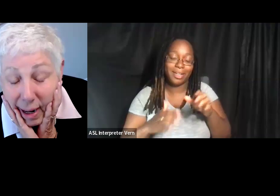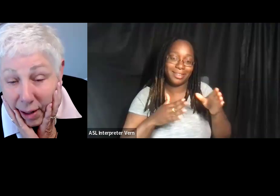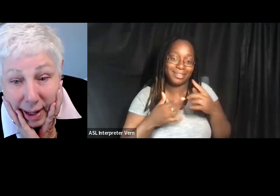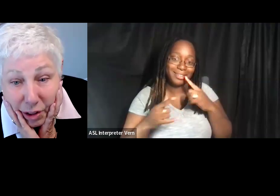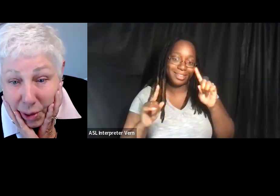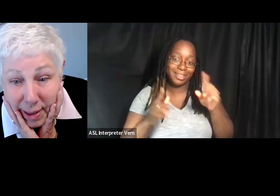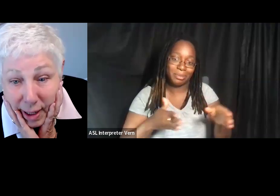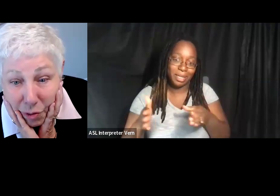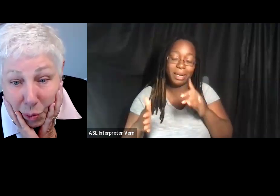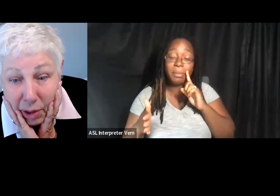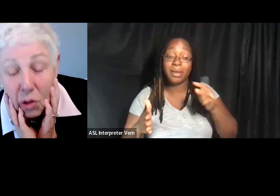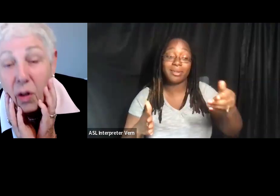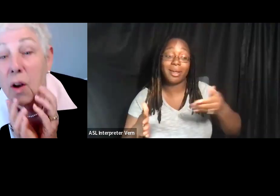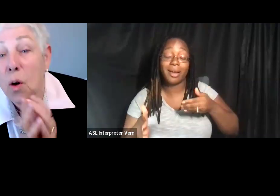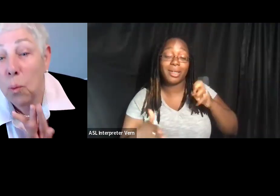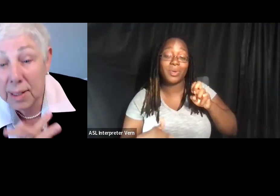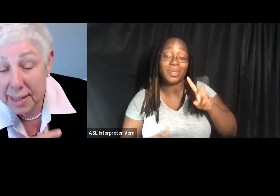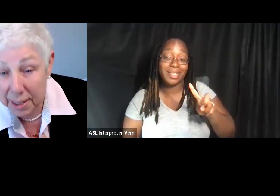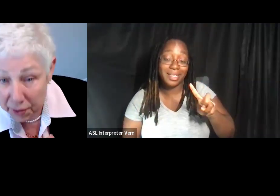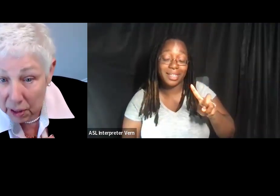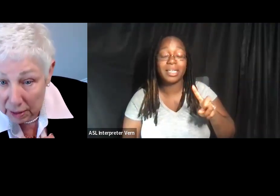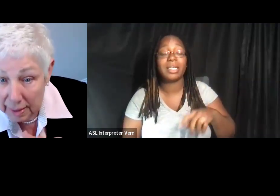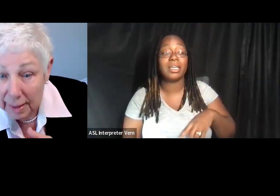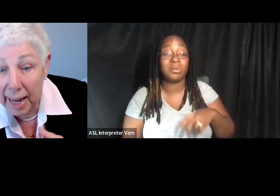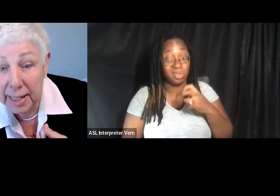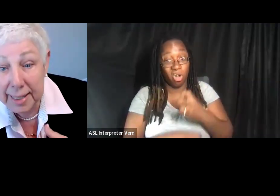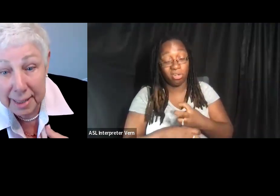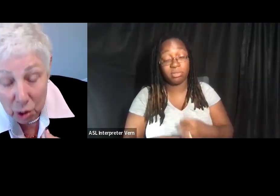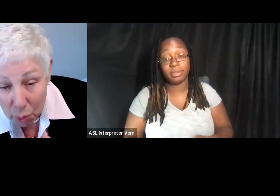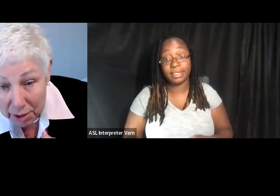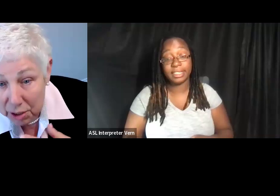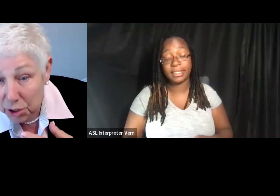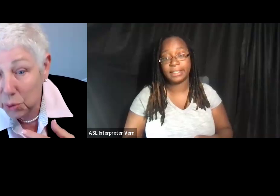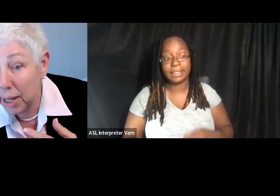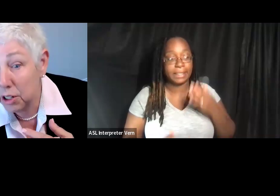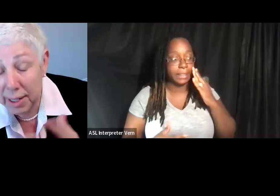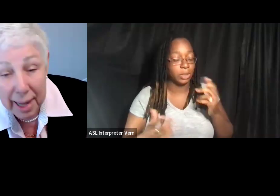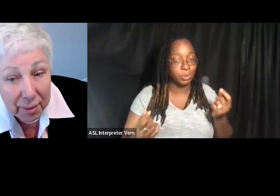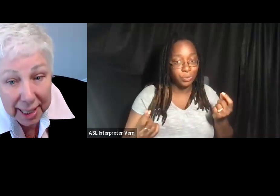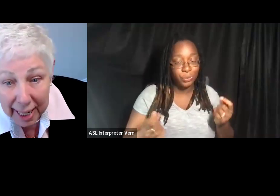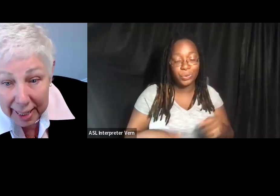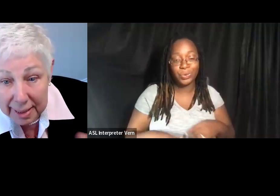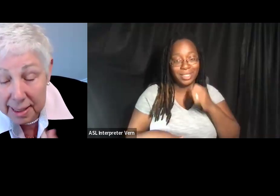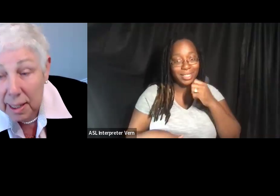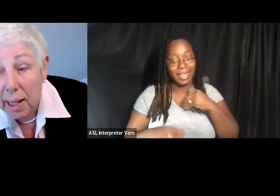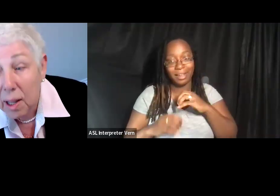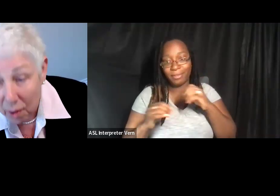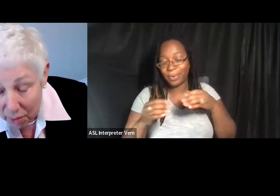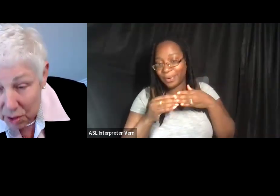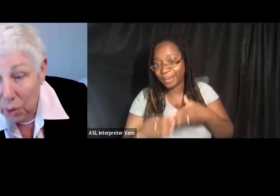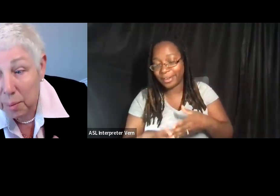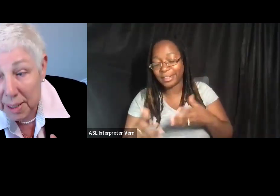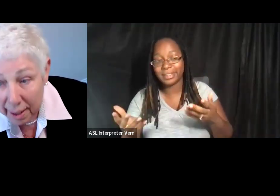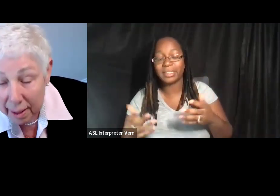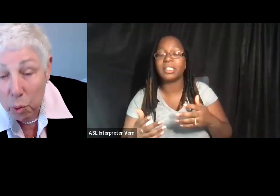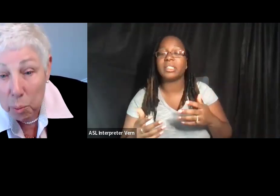because hiring that new executive director was difficult and you didn't know what to do and you didn't have any guidance.